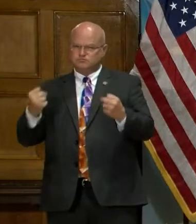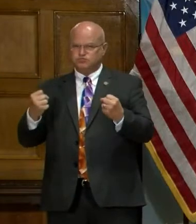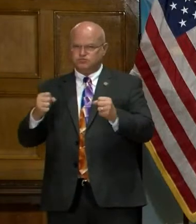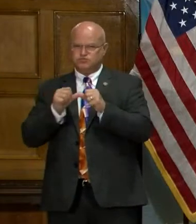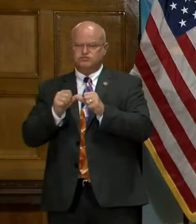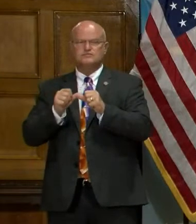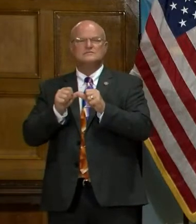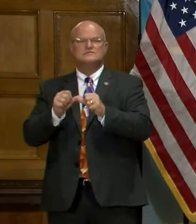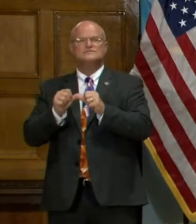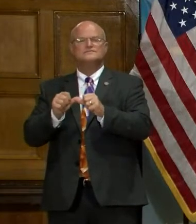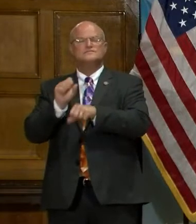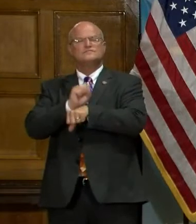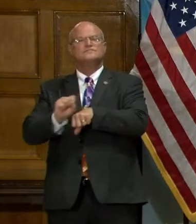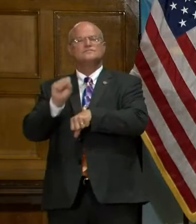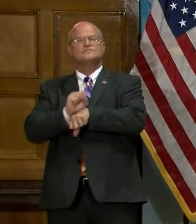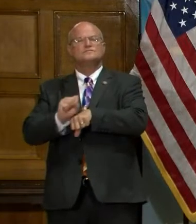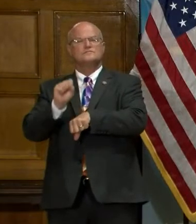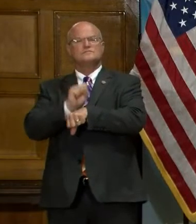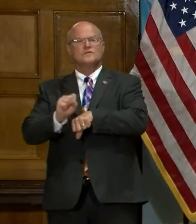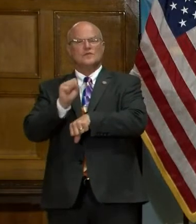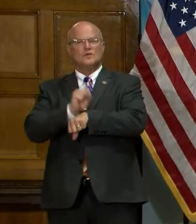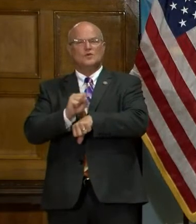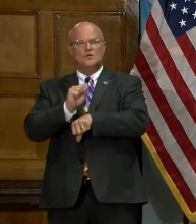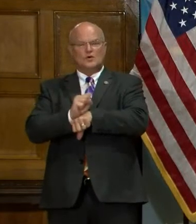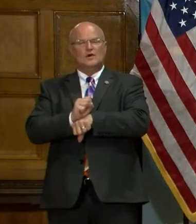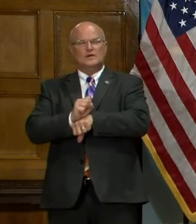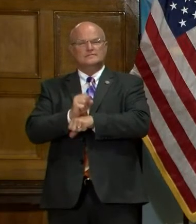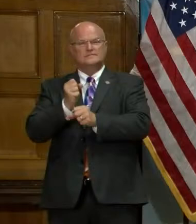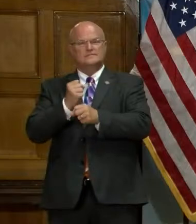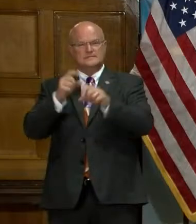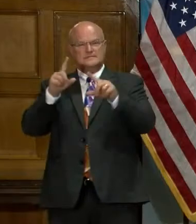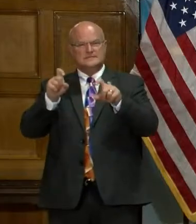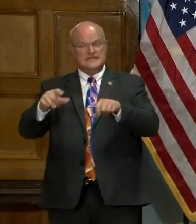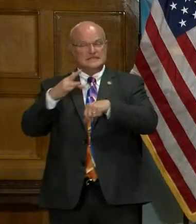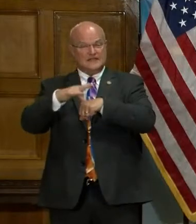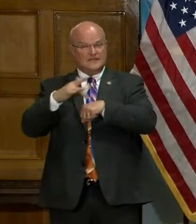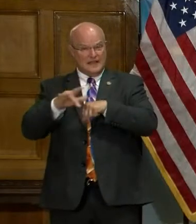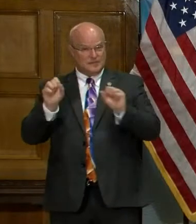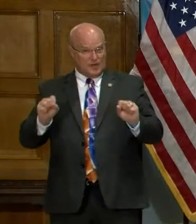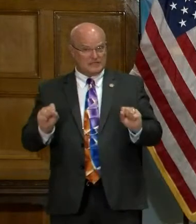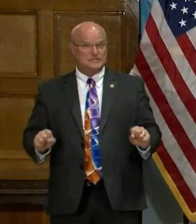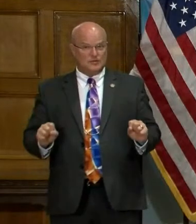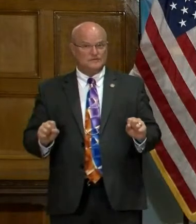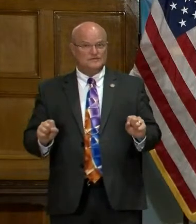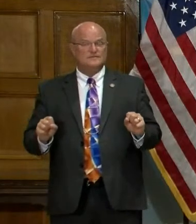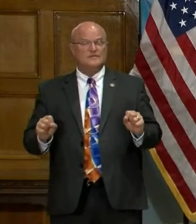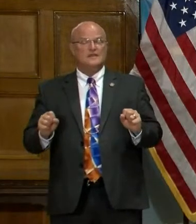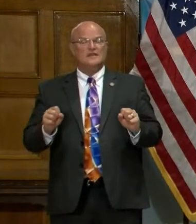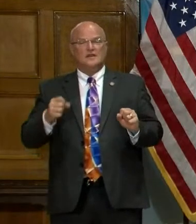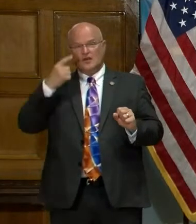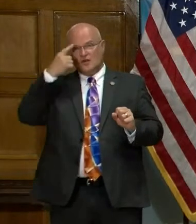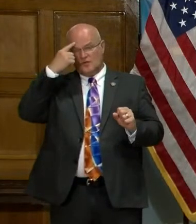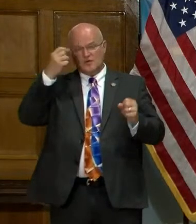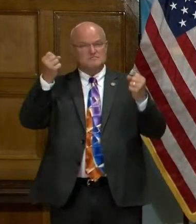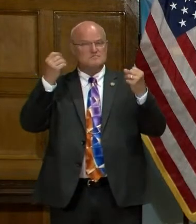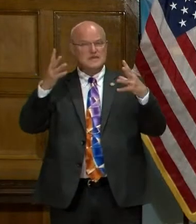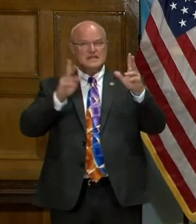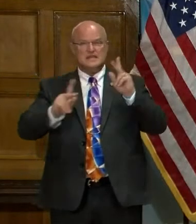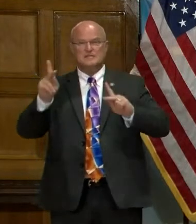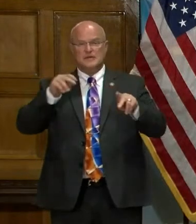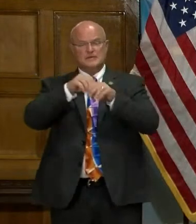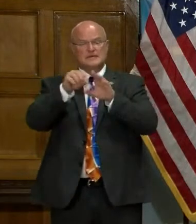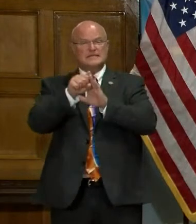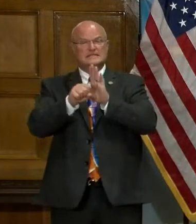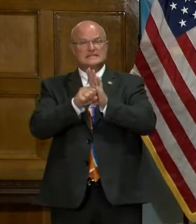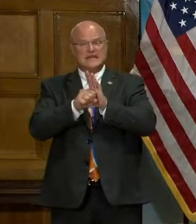we'll continue to work to make testing as available as possible to as many in the